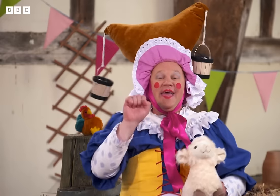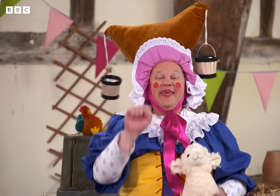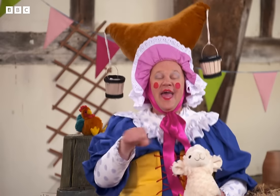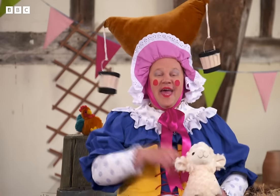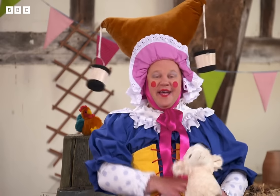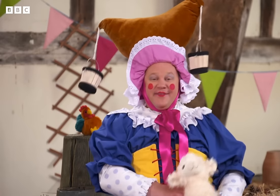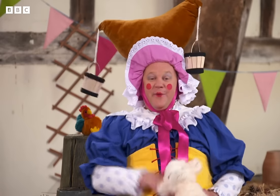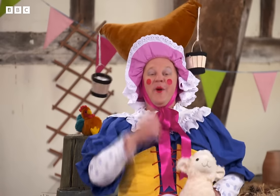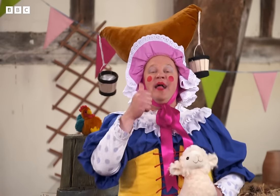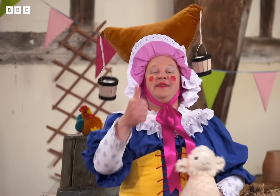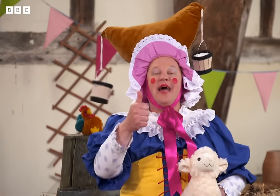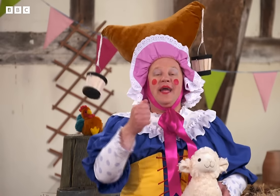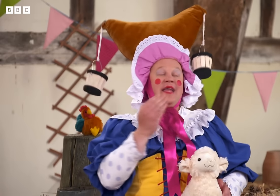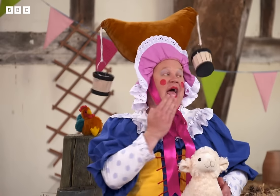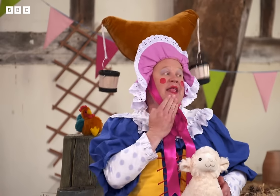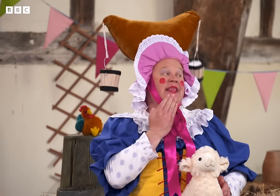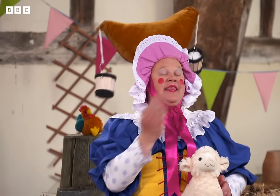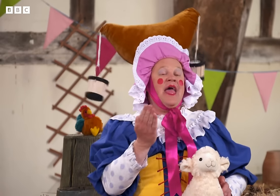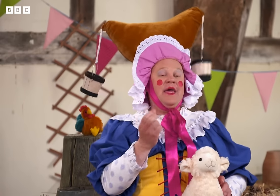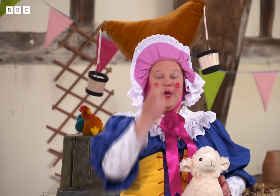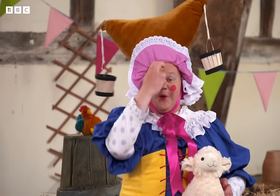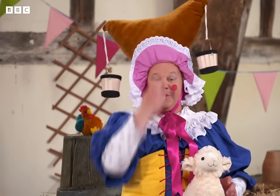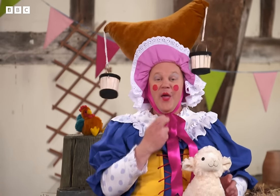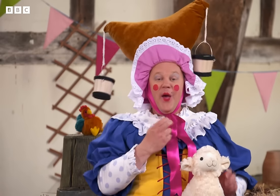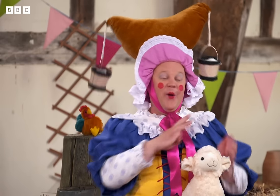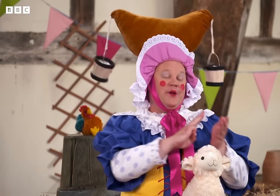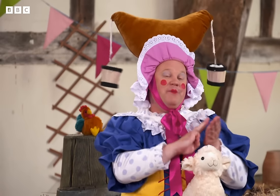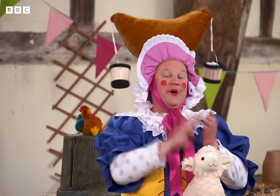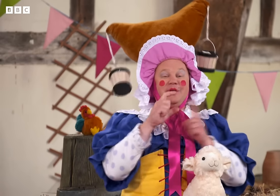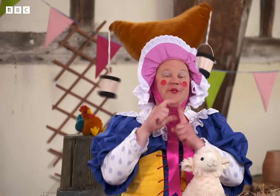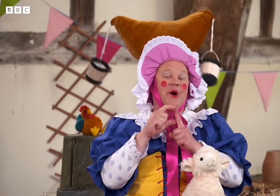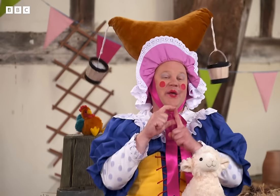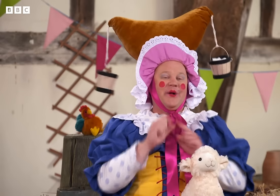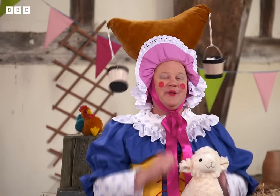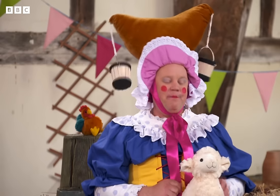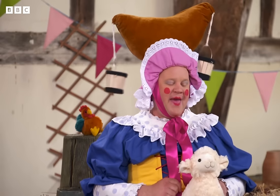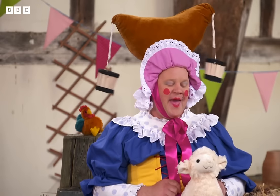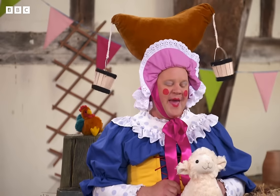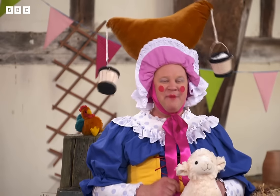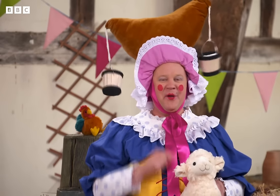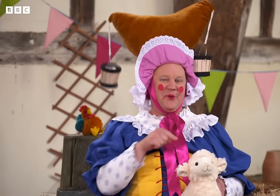Oh, yes, well done, and thank you, Old MacDonald. Oh,